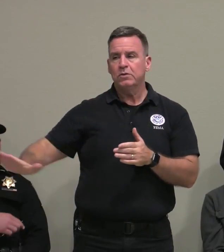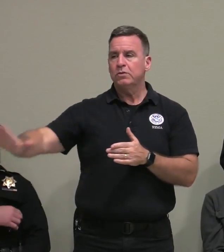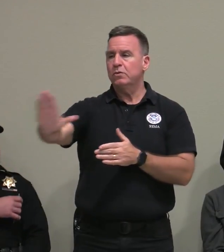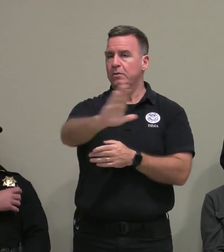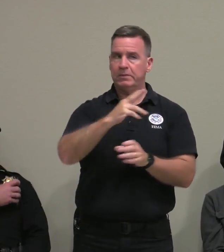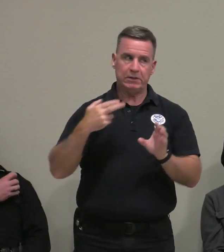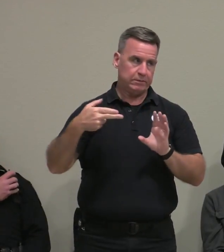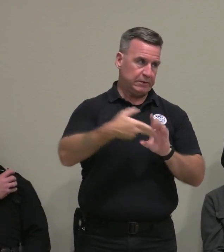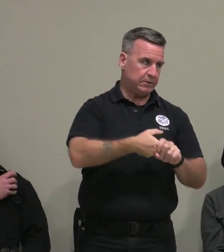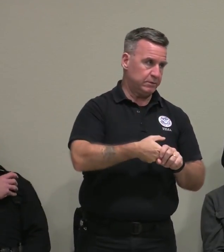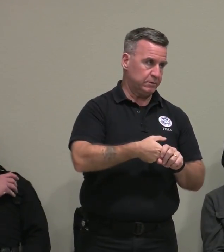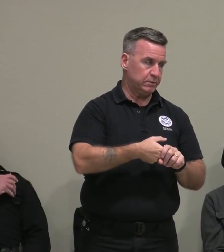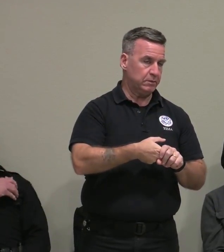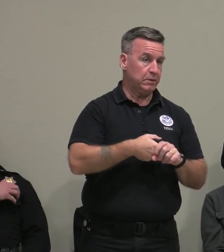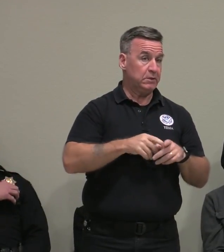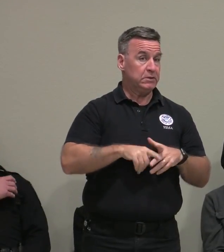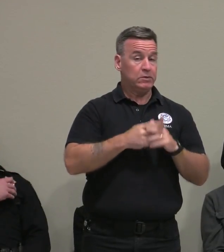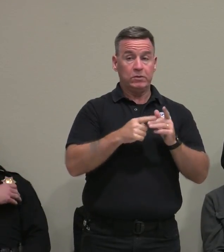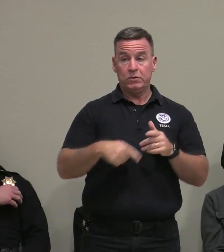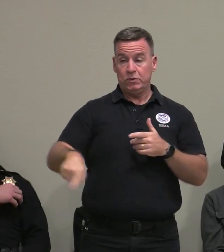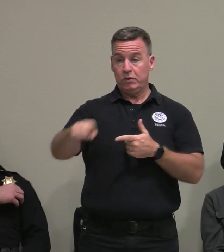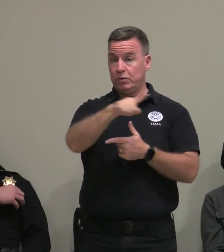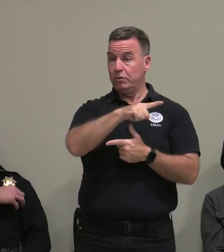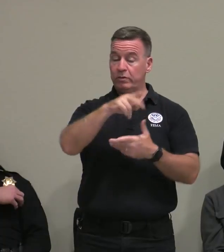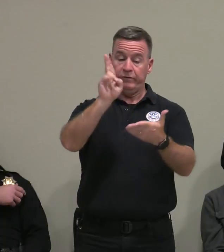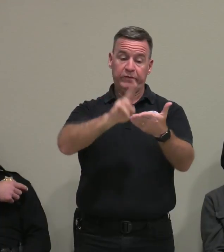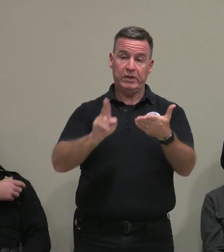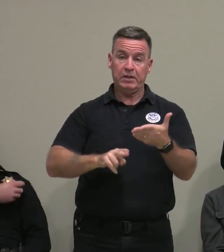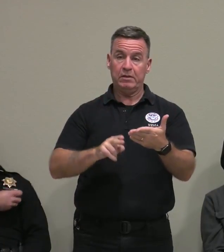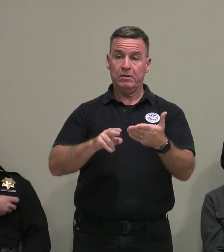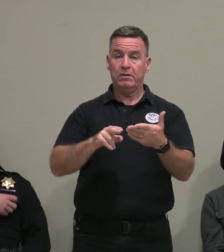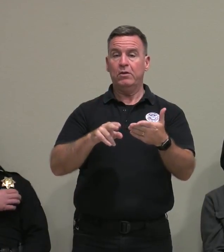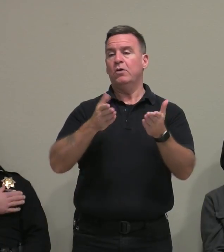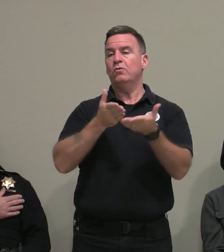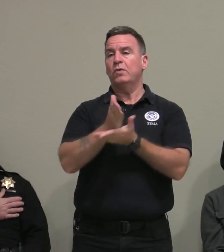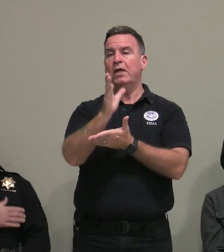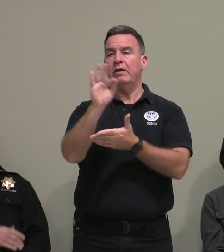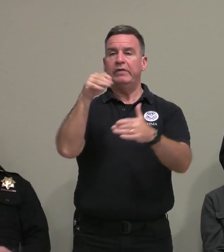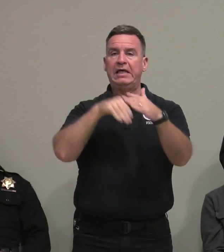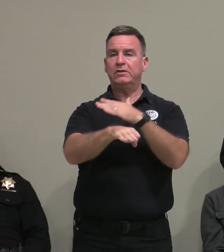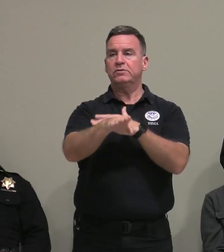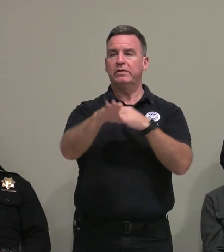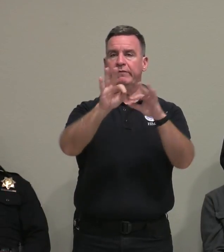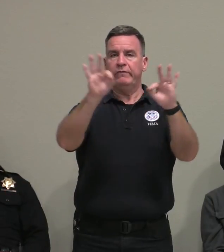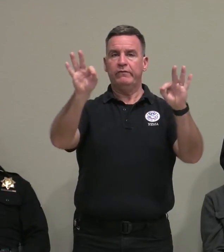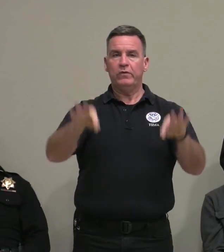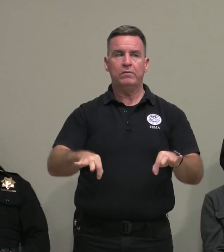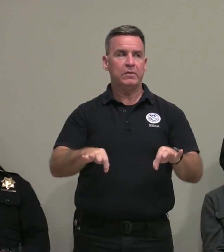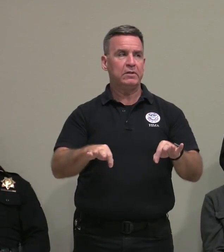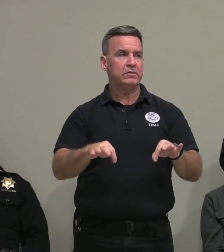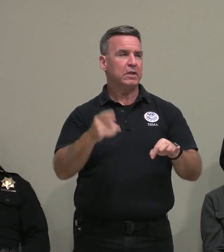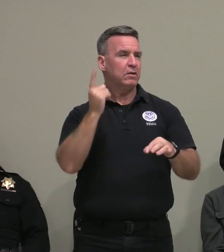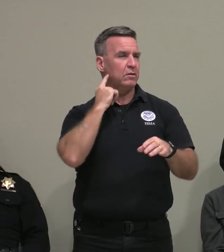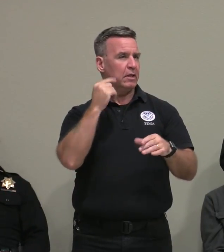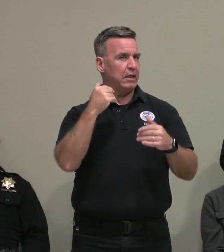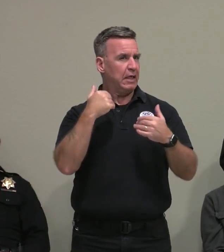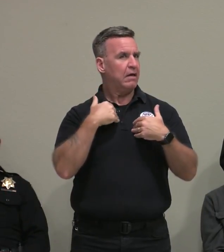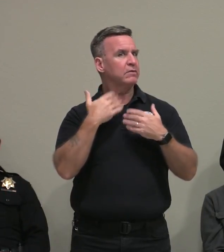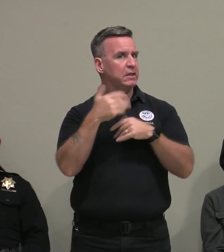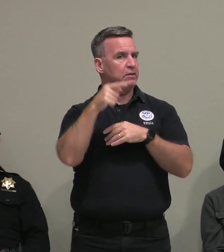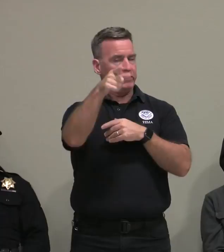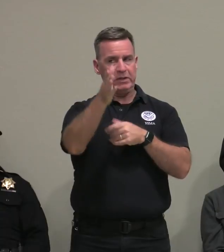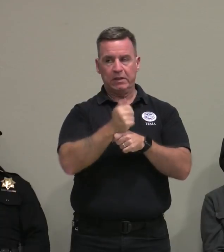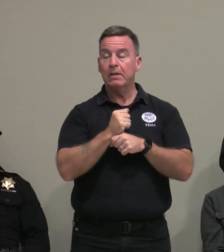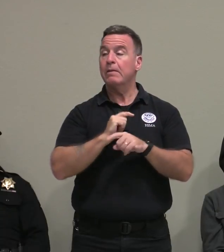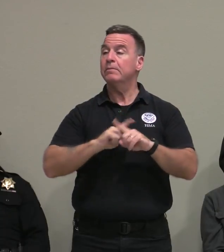participation. And it starts out with you filling out a right of entry form, which I understand are here tonight for you to